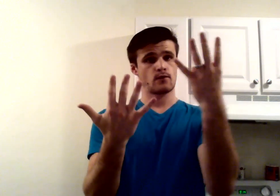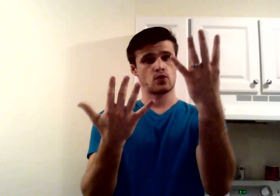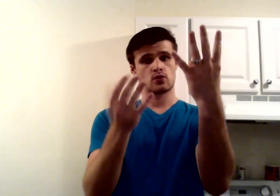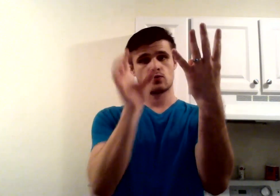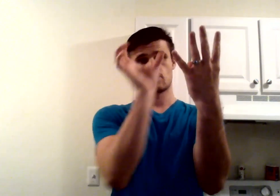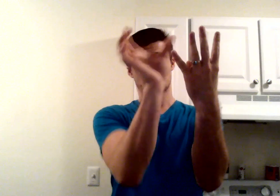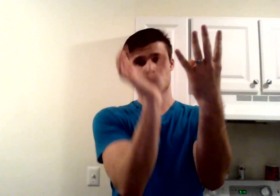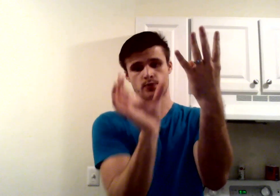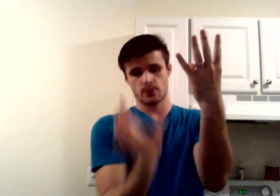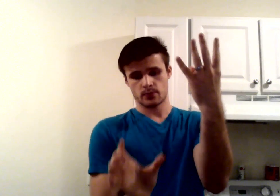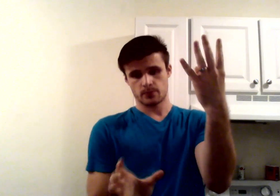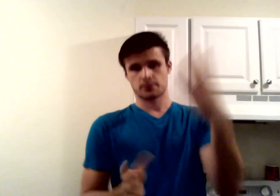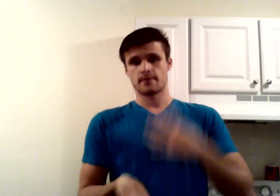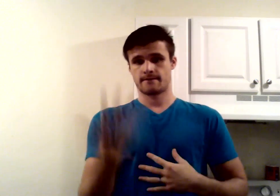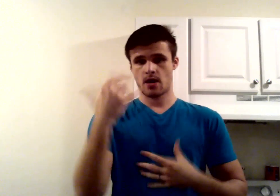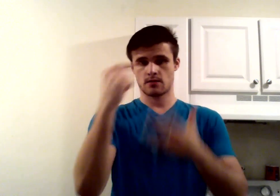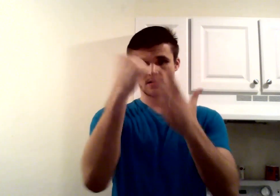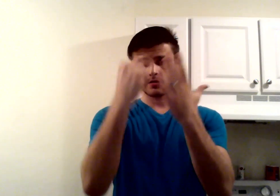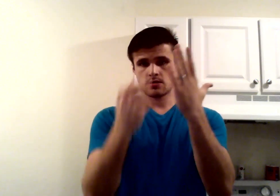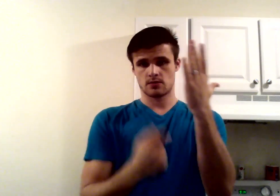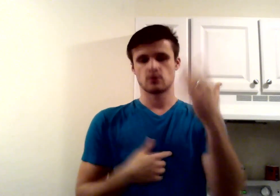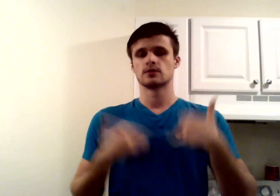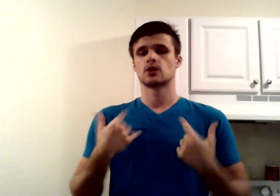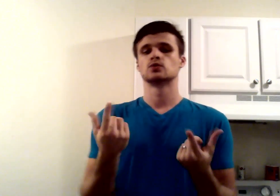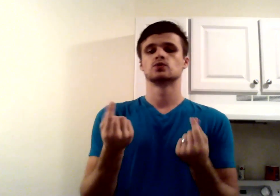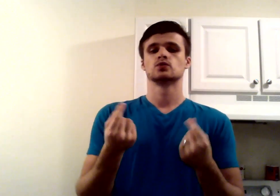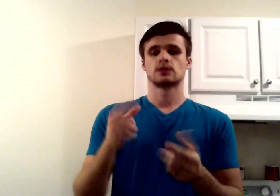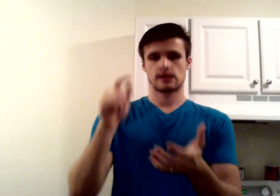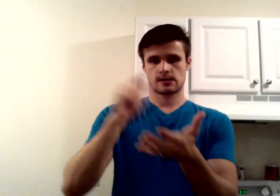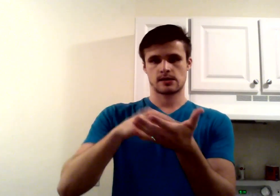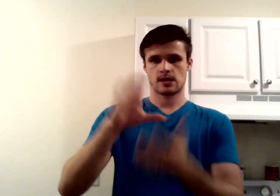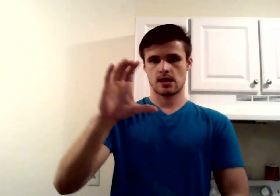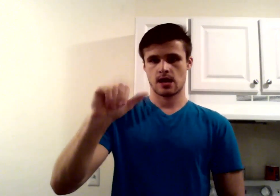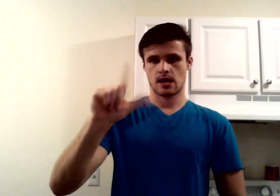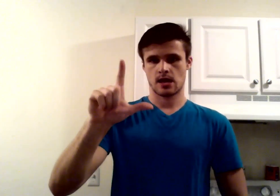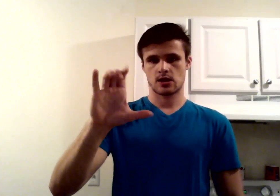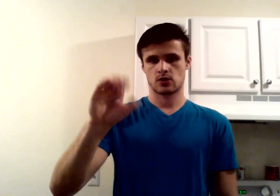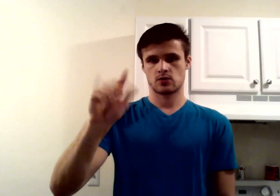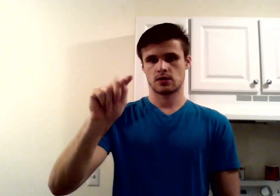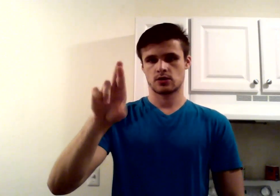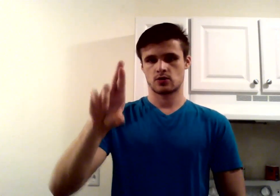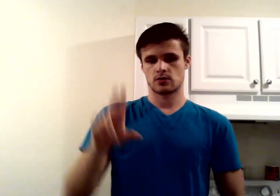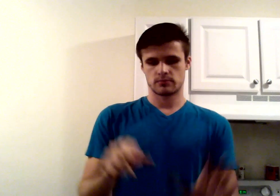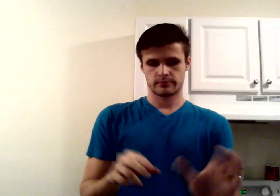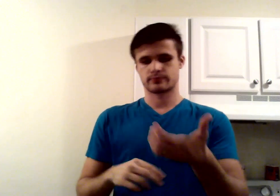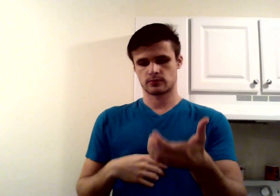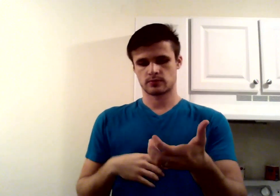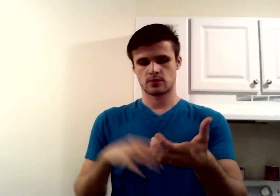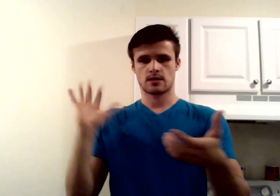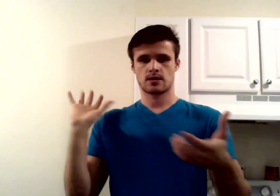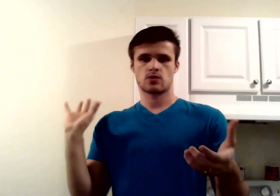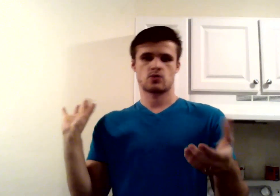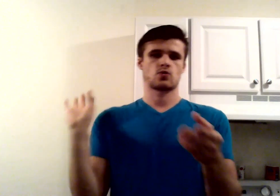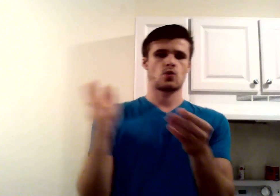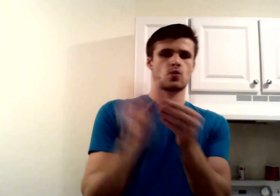to take a calculator, if you have one, and collect all these numbers together and make a total number from all these 5 numbers,